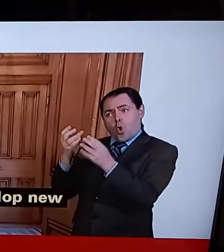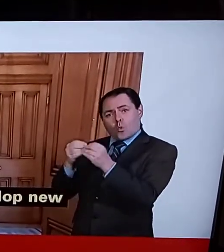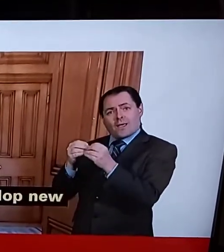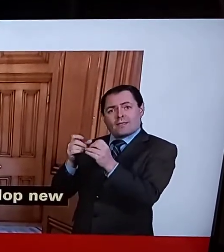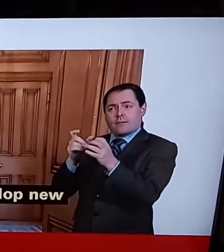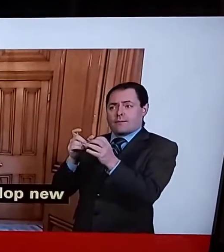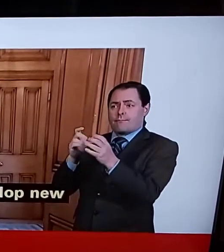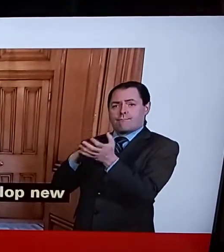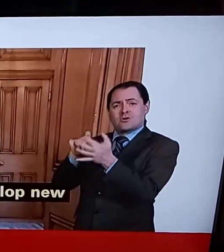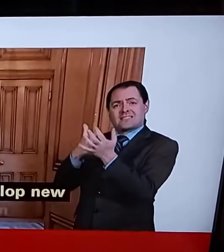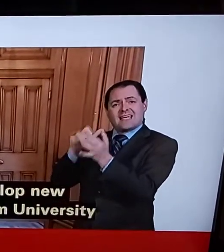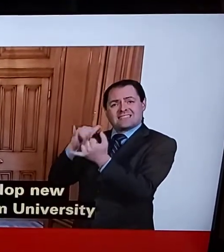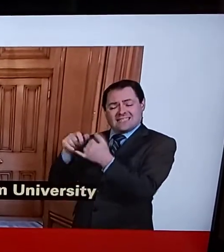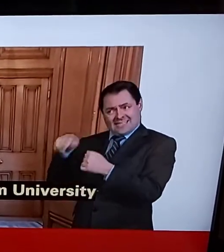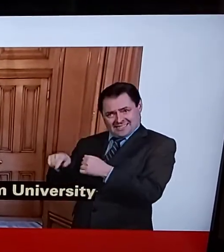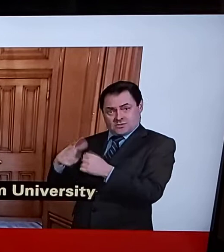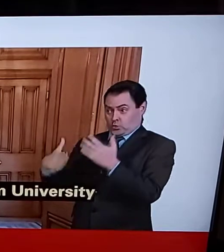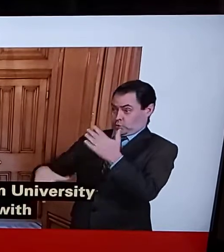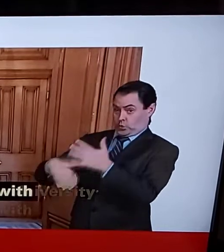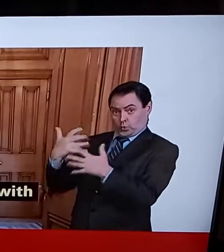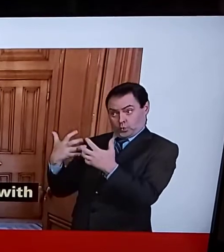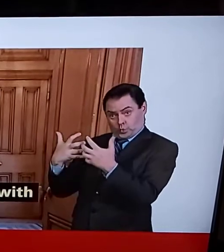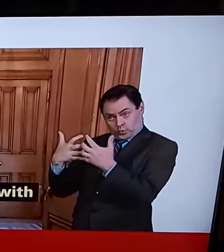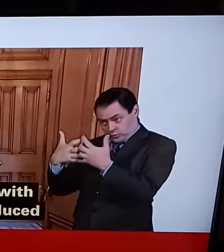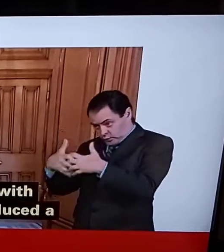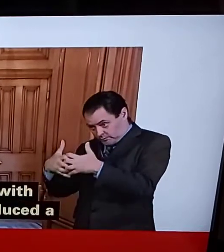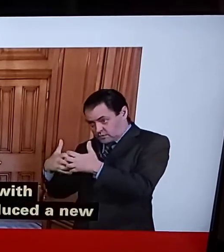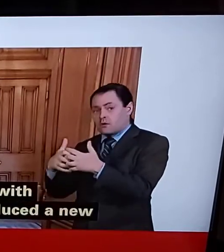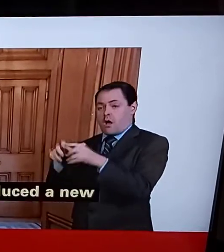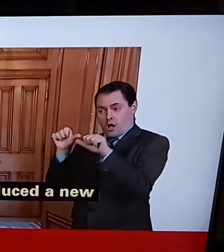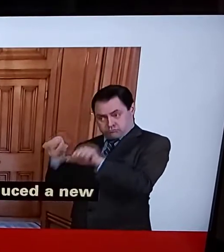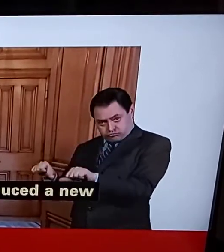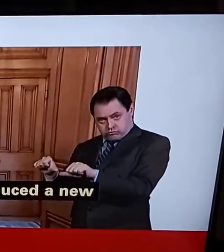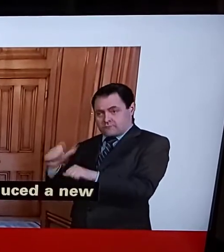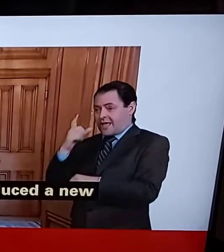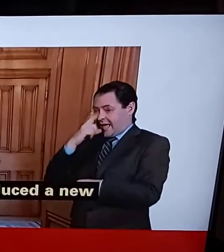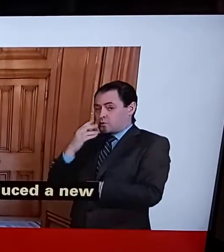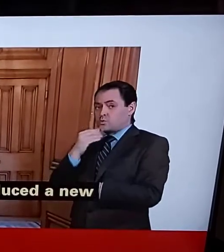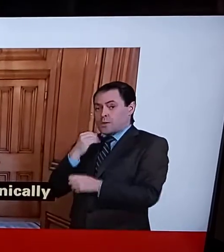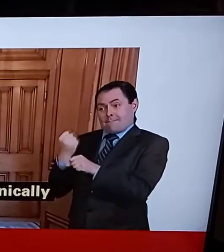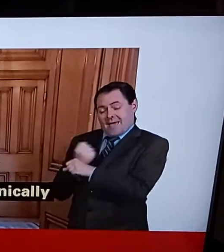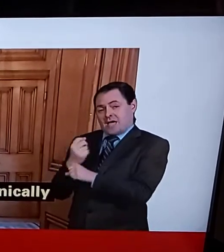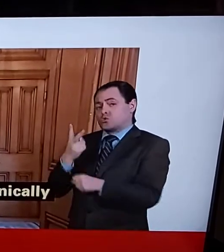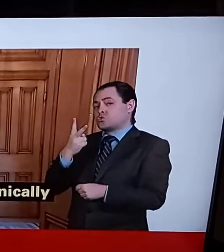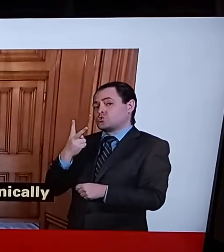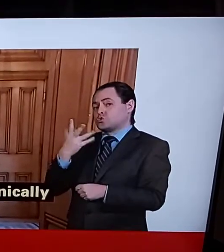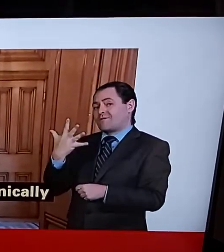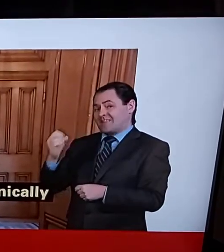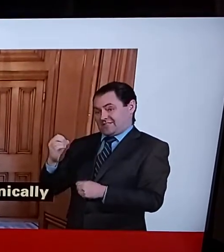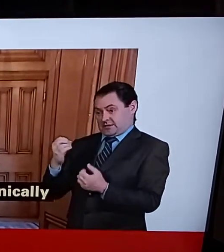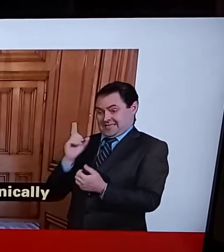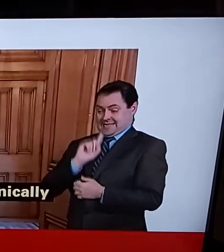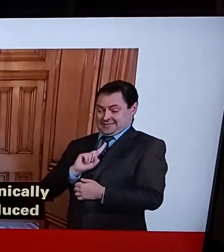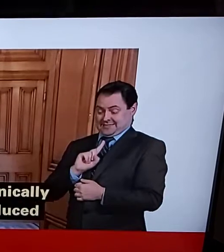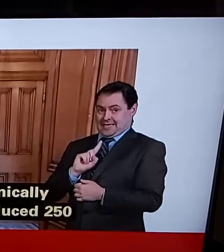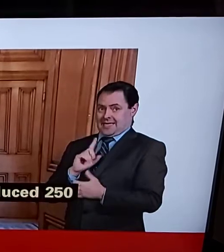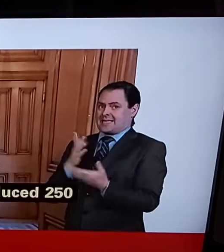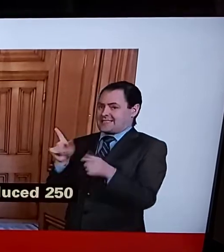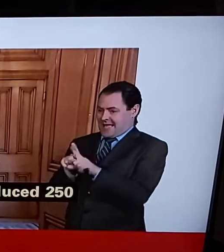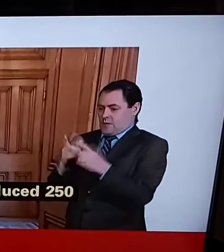new device which has been clinically approved. They produced 250 yesterday, will produce the same number today and